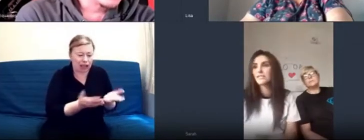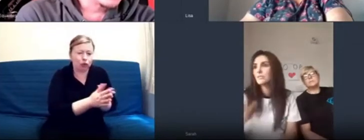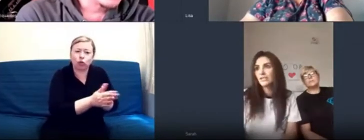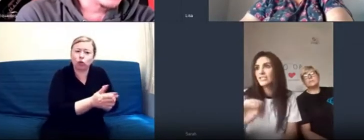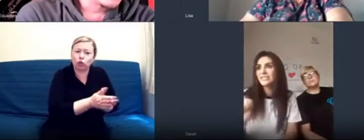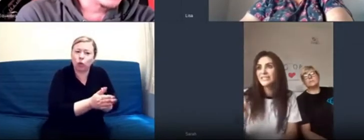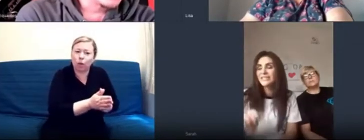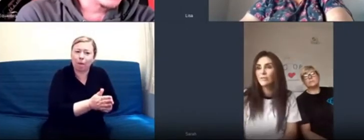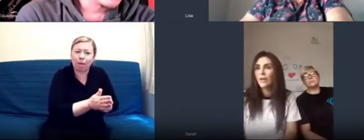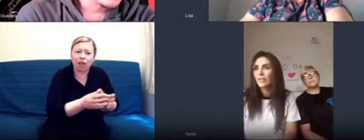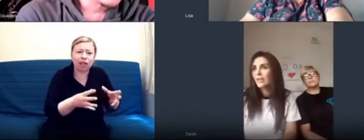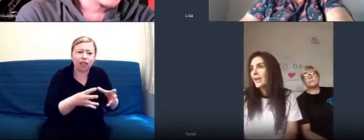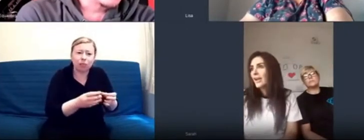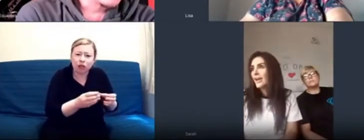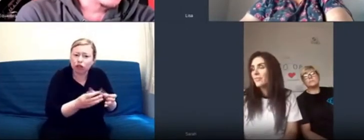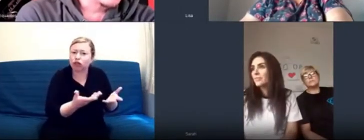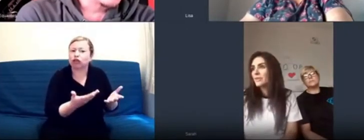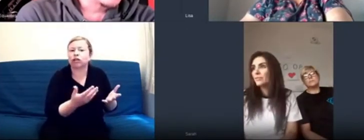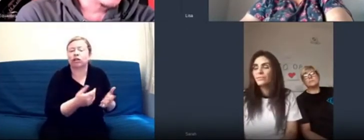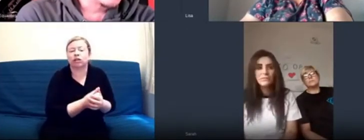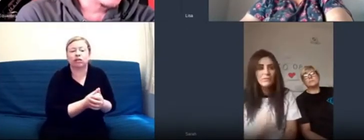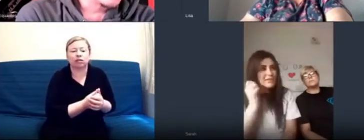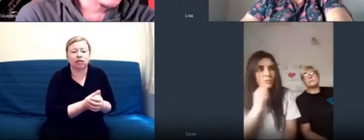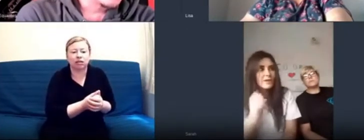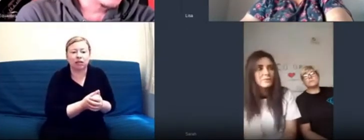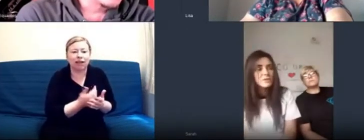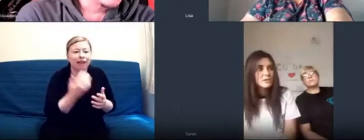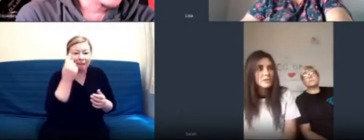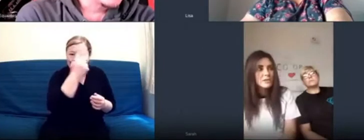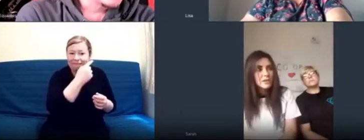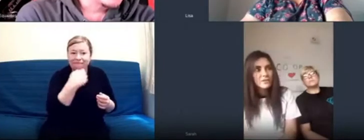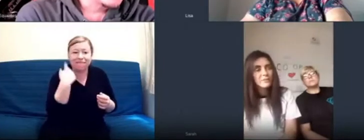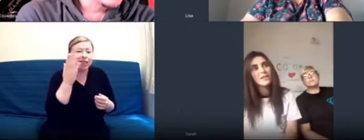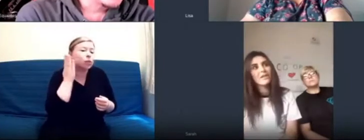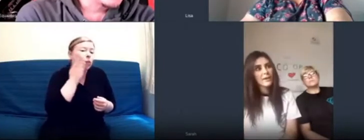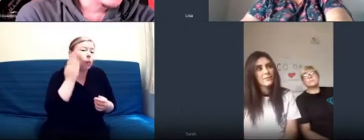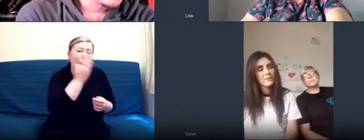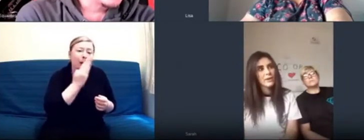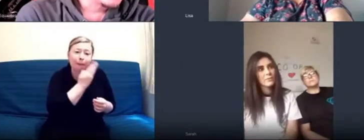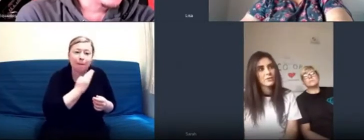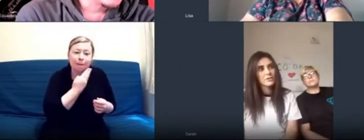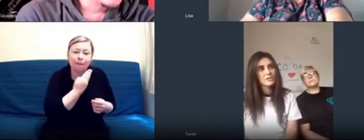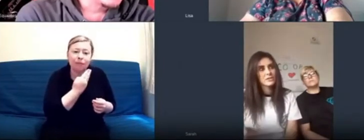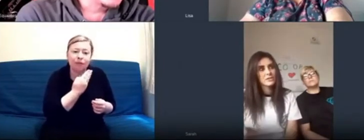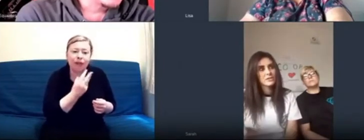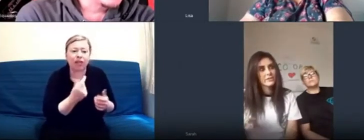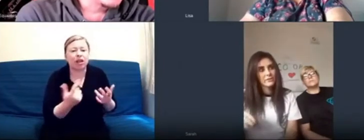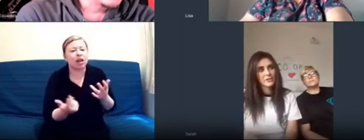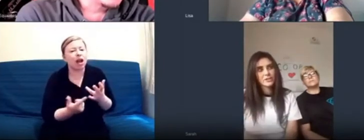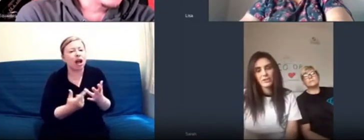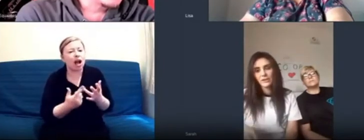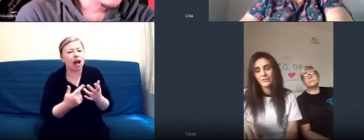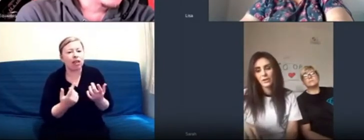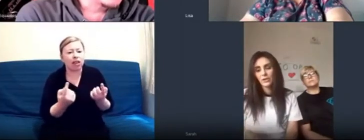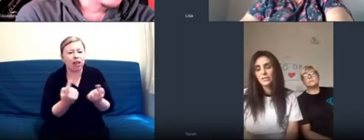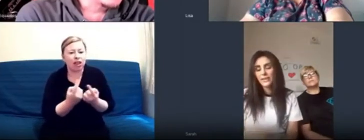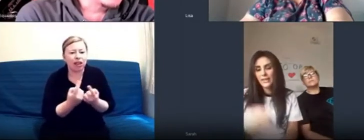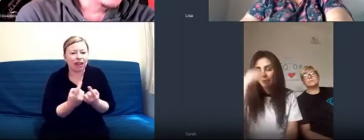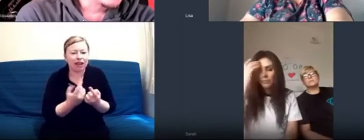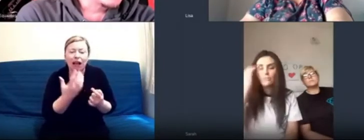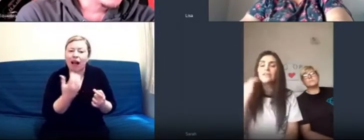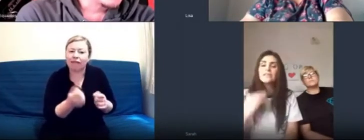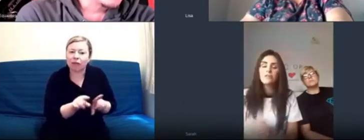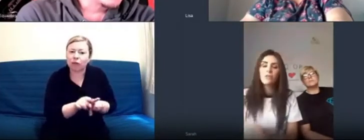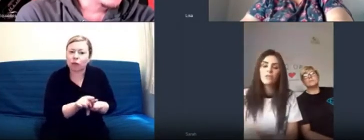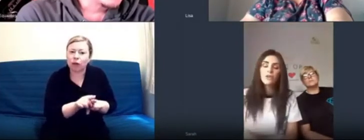products, sponges to clean with, face wipes, and then we'd have our ambient products that Fair Share for a long